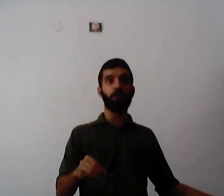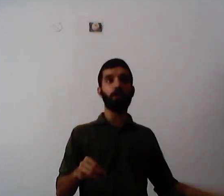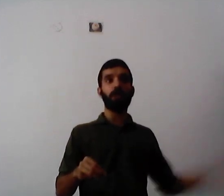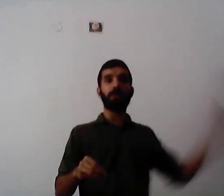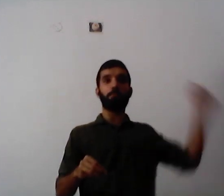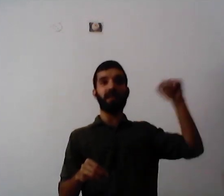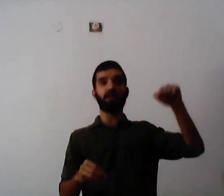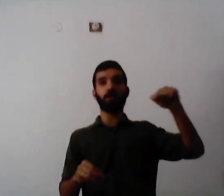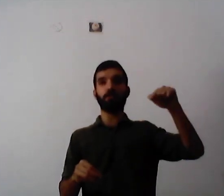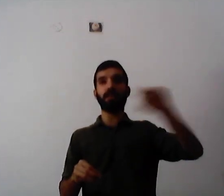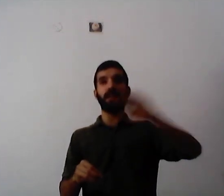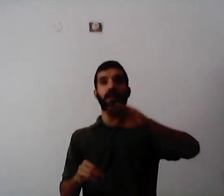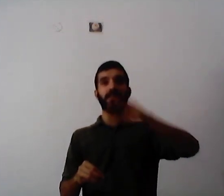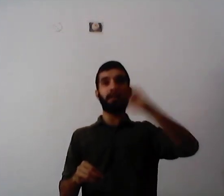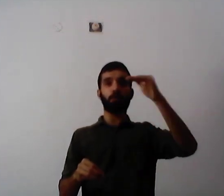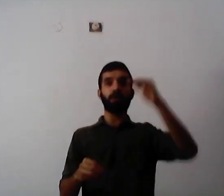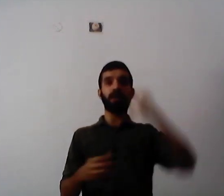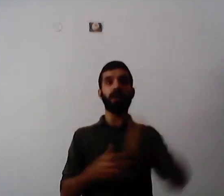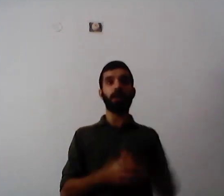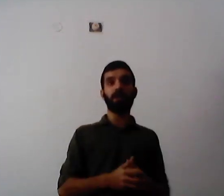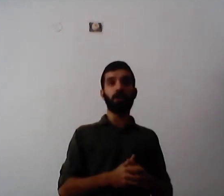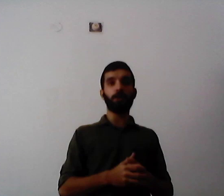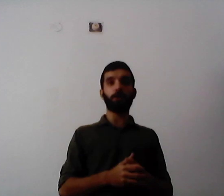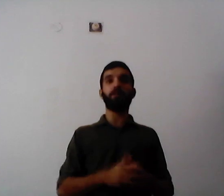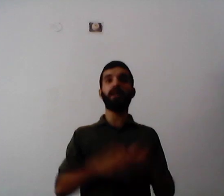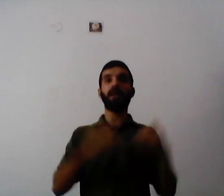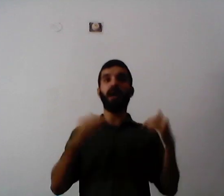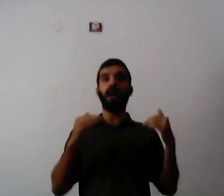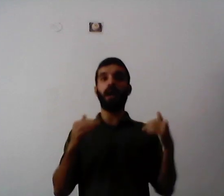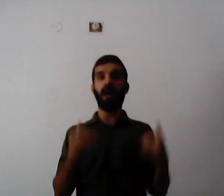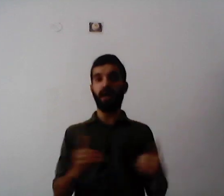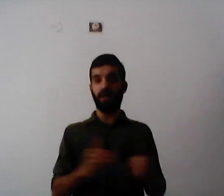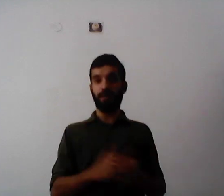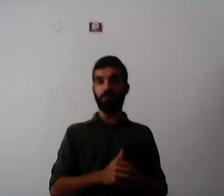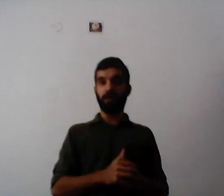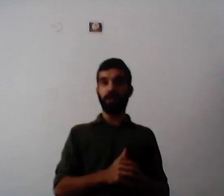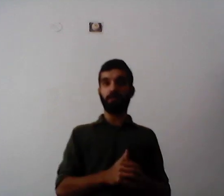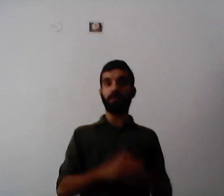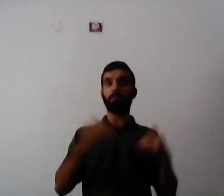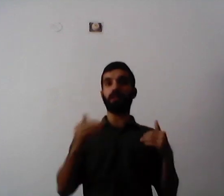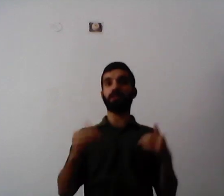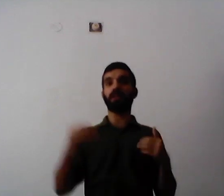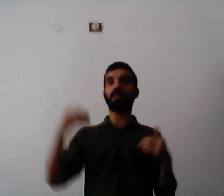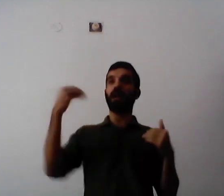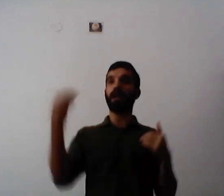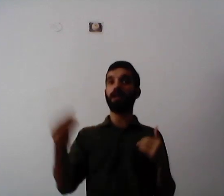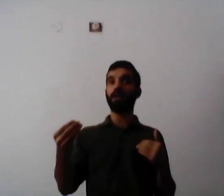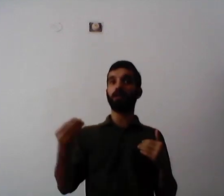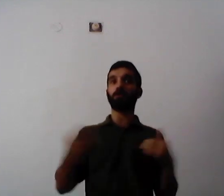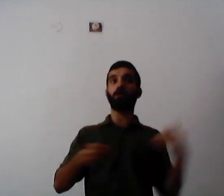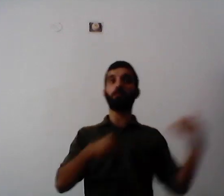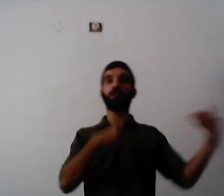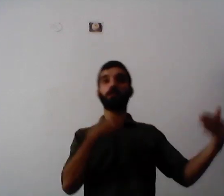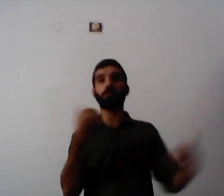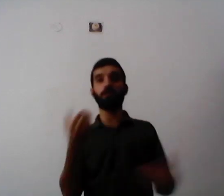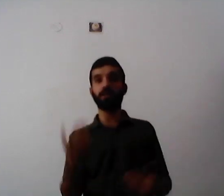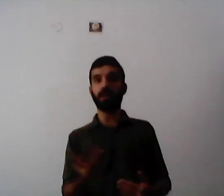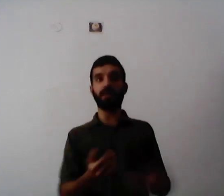the pressure of the gas above the liquid should be high, right? When the pressure is high, solubility also is high. That's